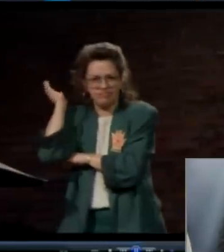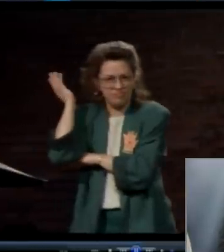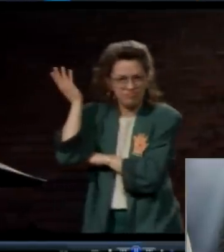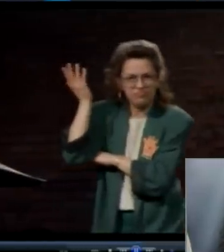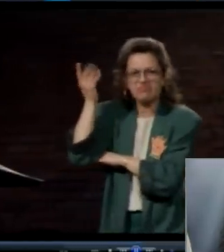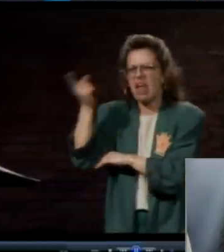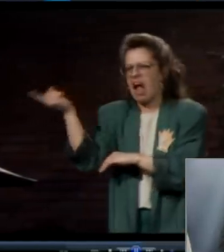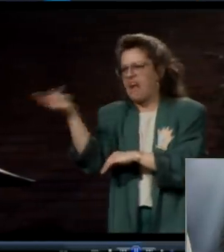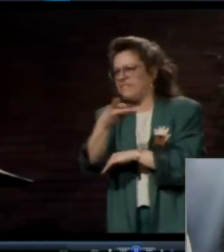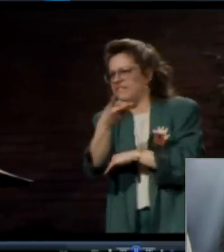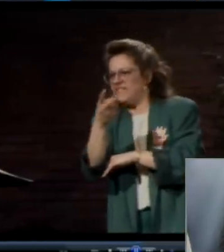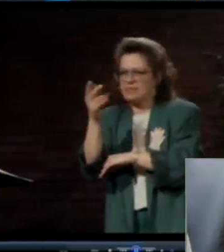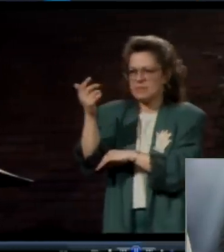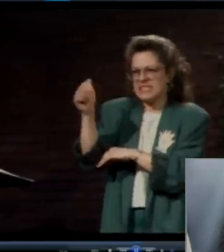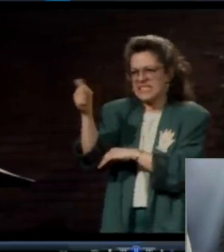think that's false? Oh,